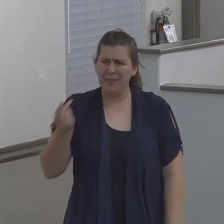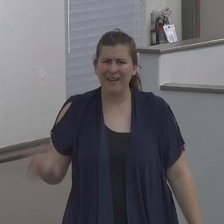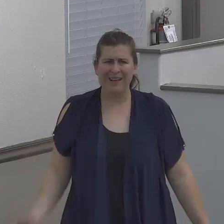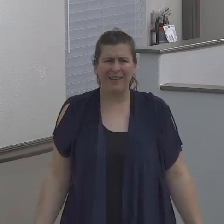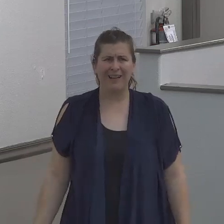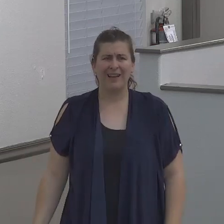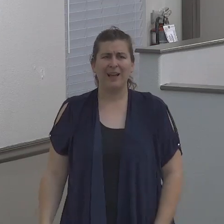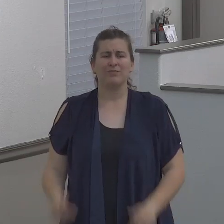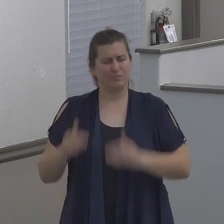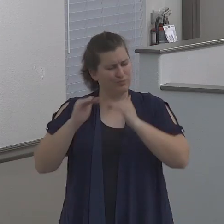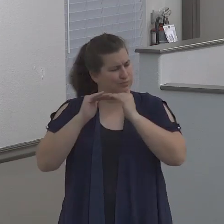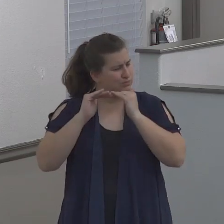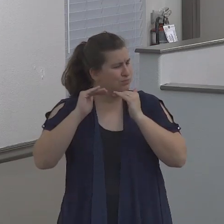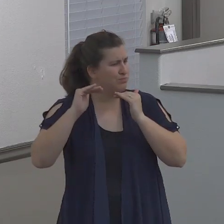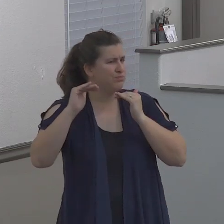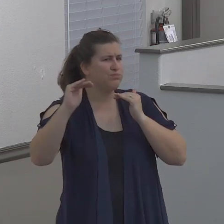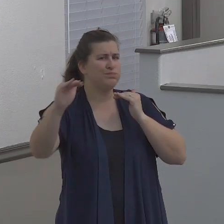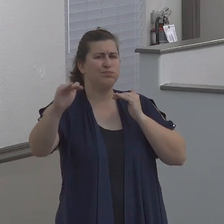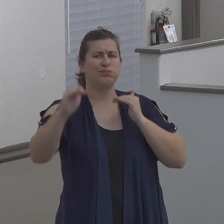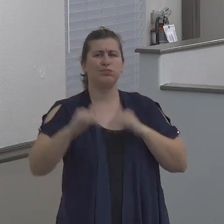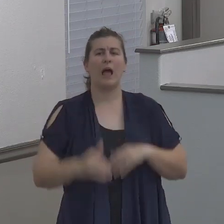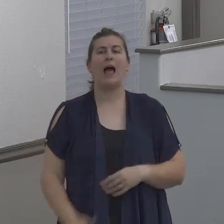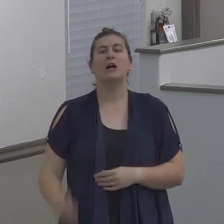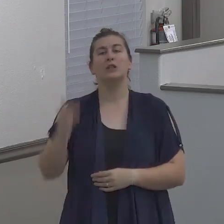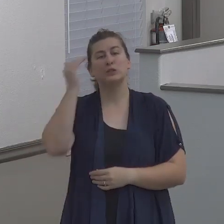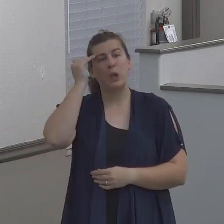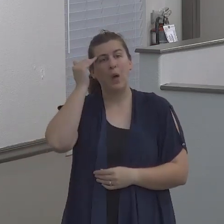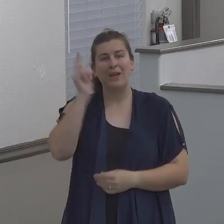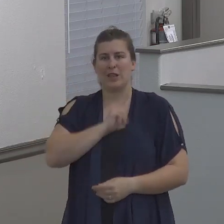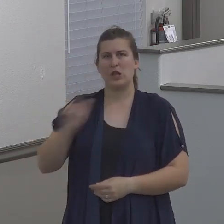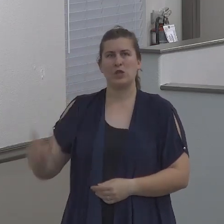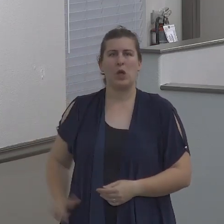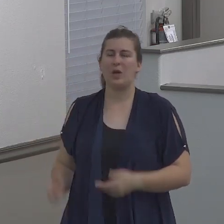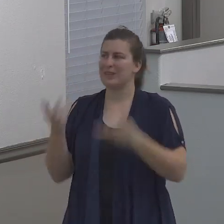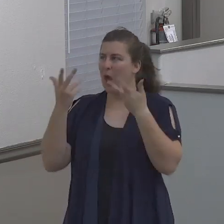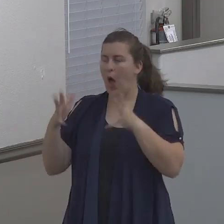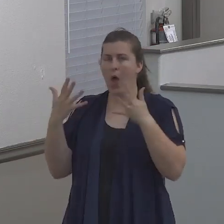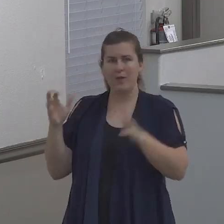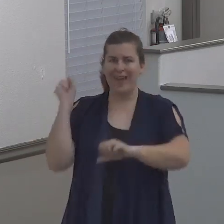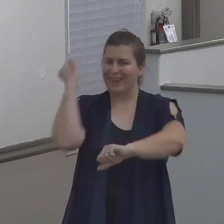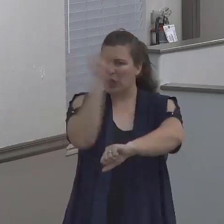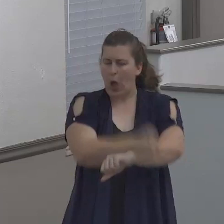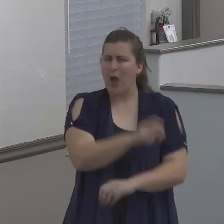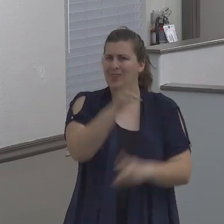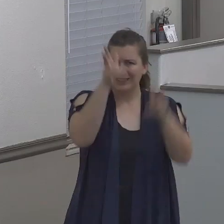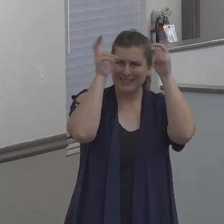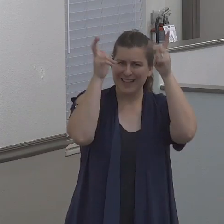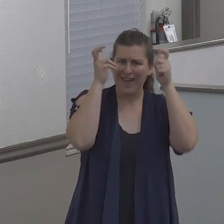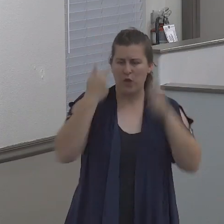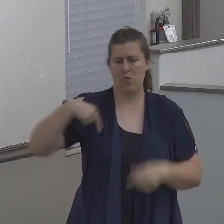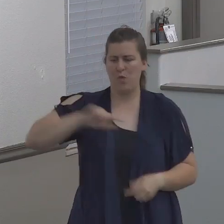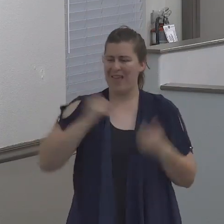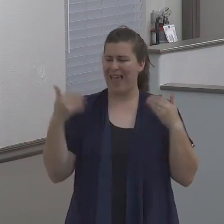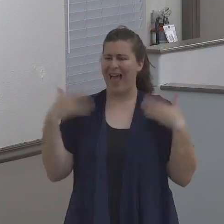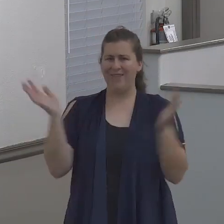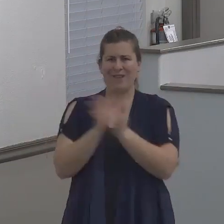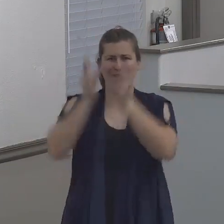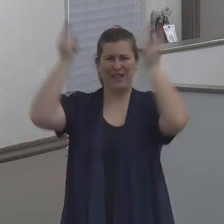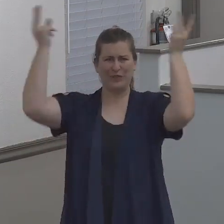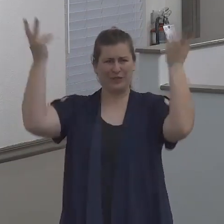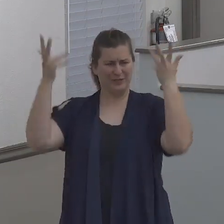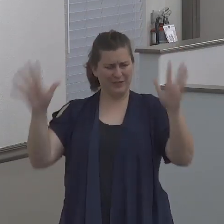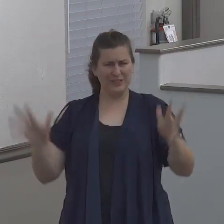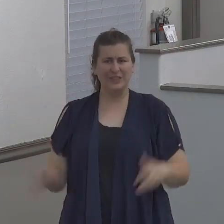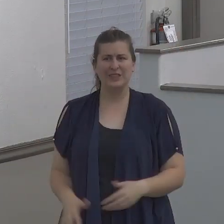up. Be counted for something. Be steadfast, knowing the Lord's already defeated the